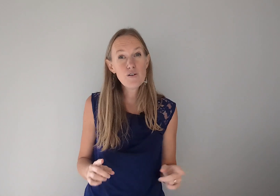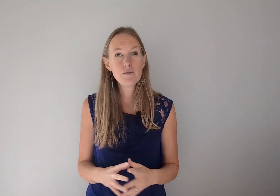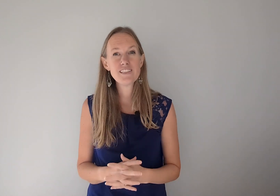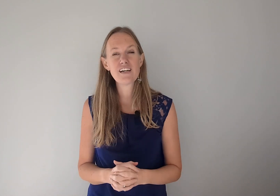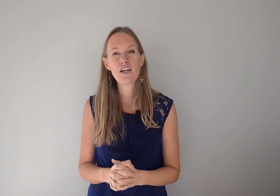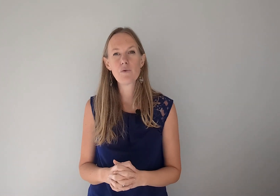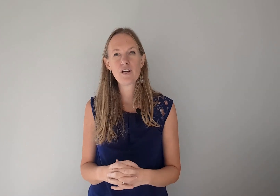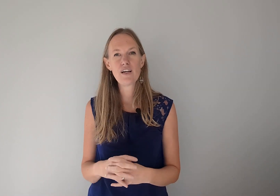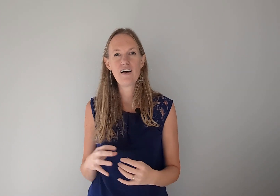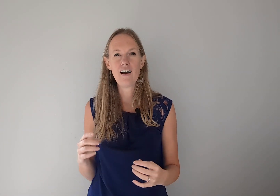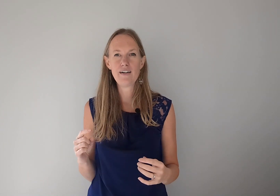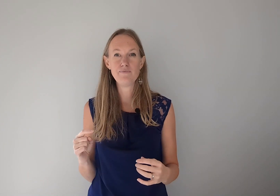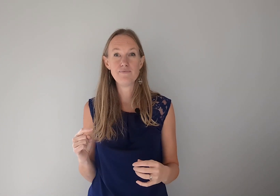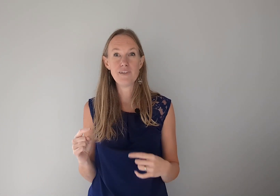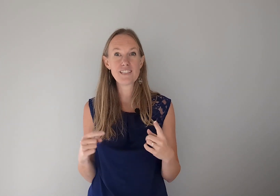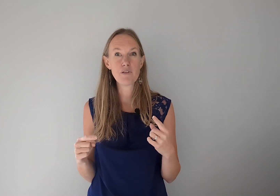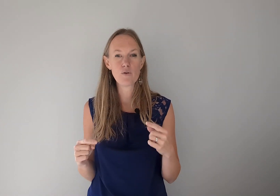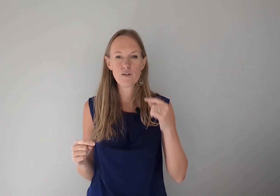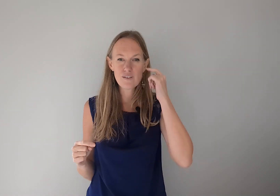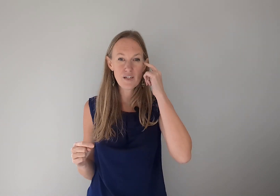when we sign, we're gonna mix up the order a little